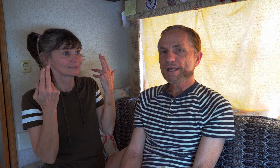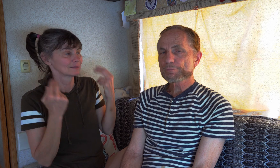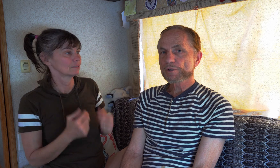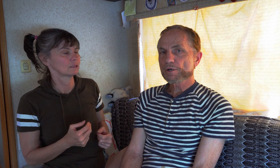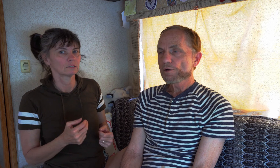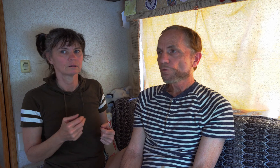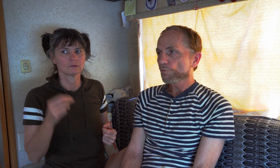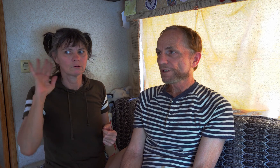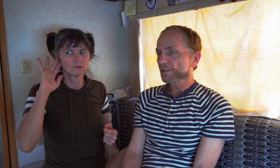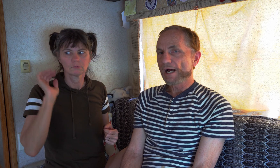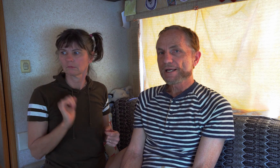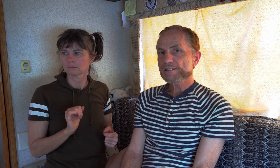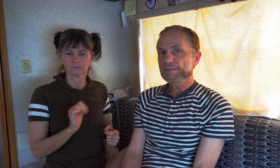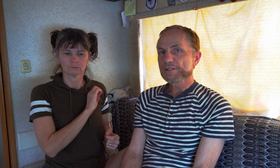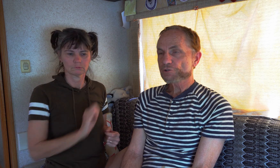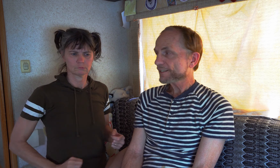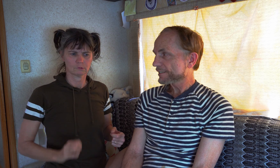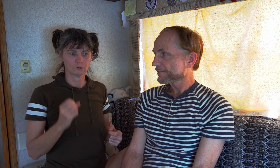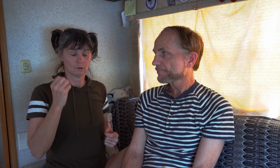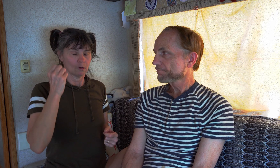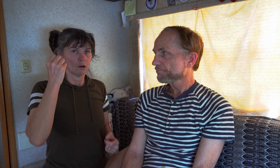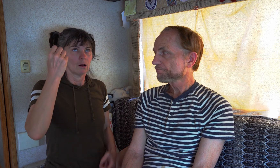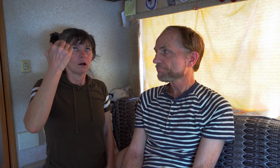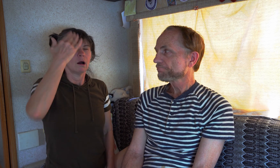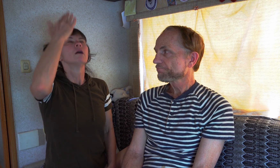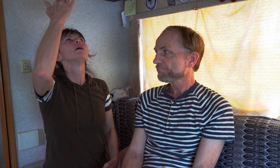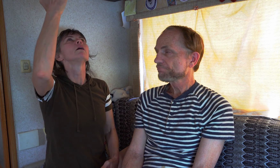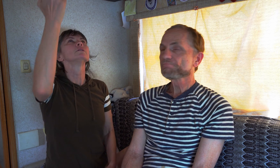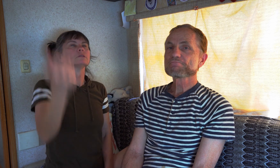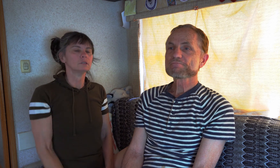And the emperor realized he'd been tricked.